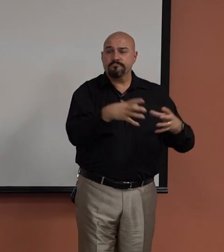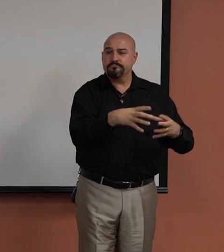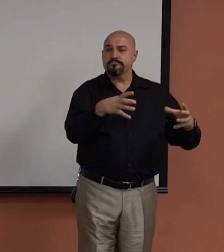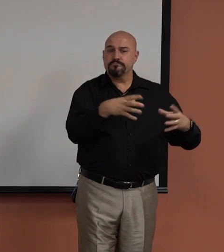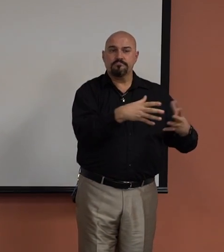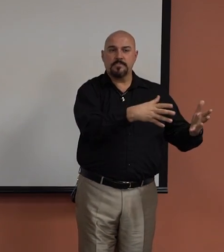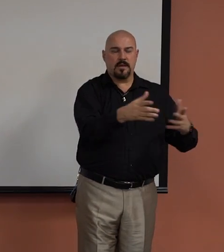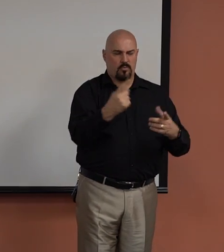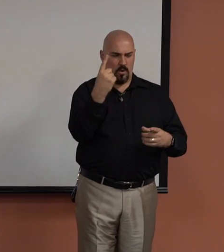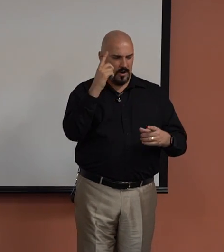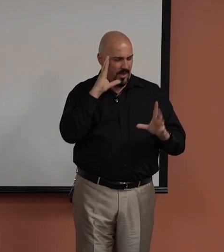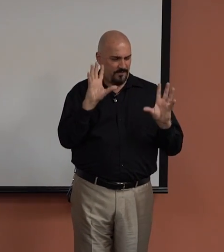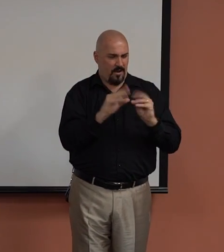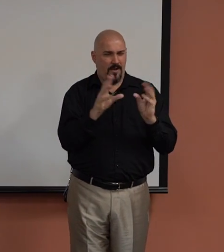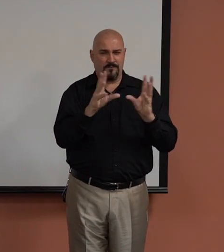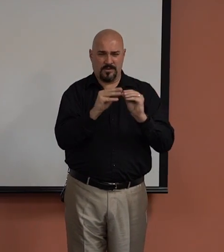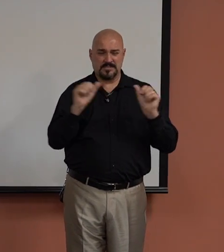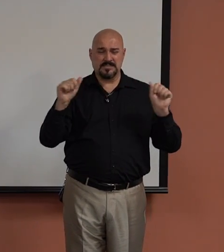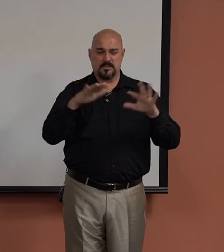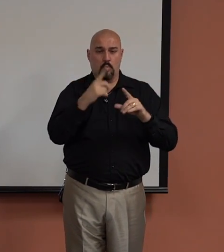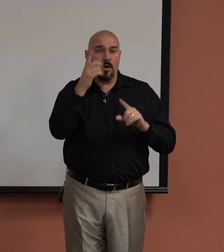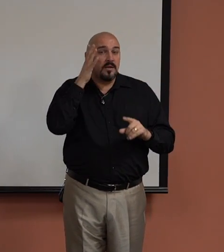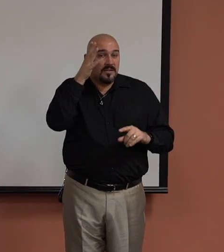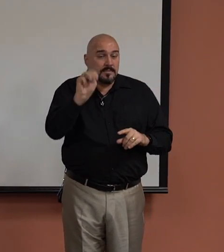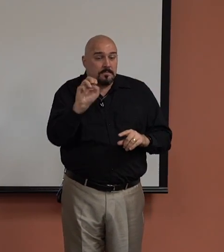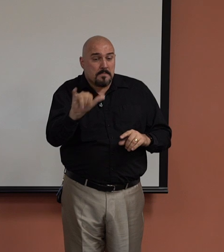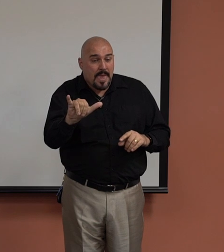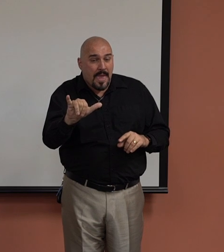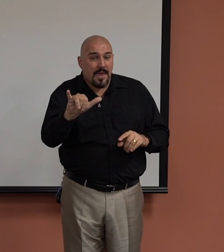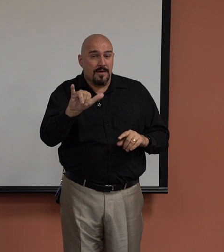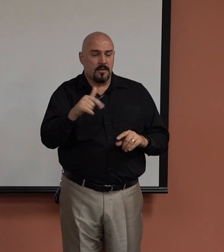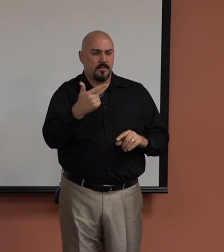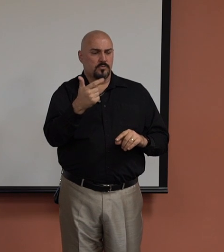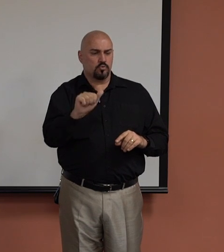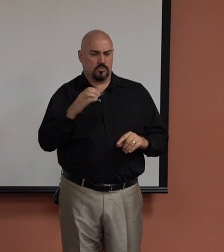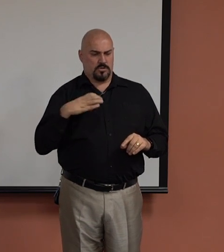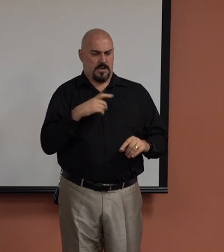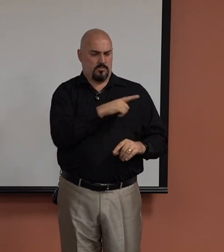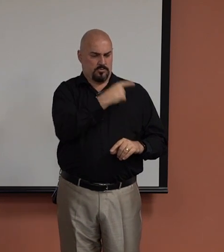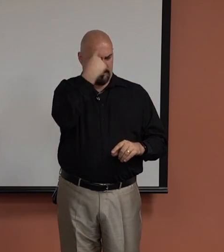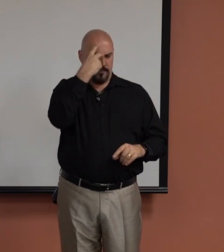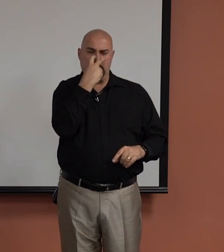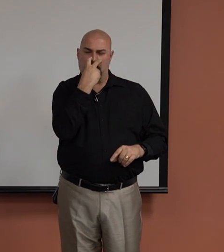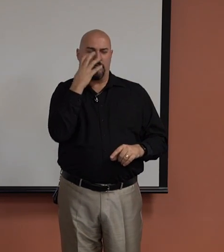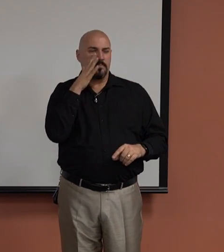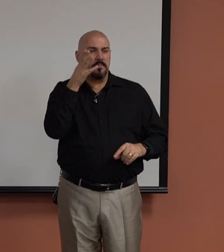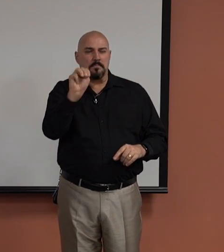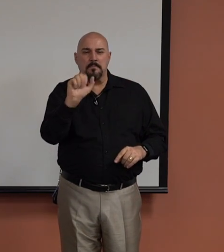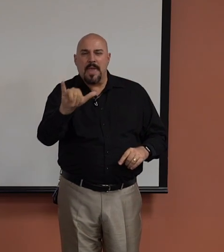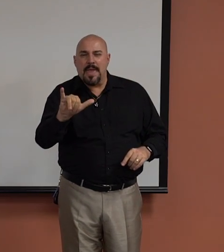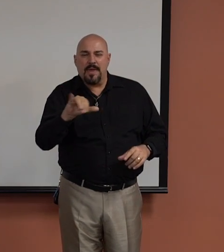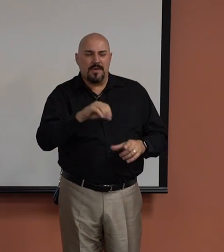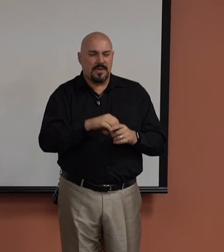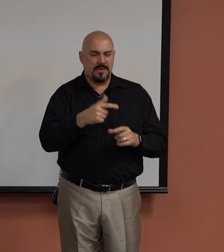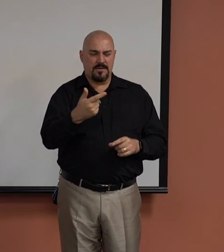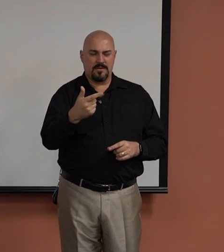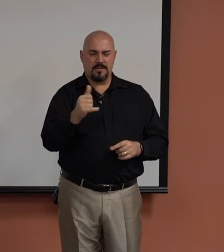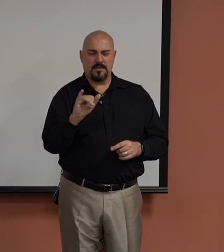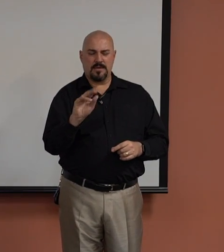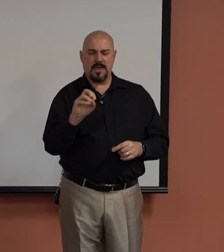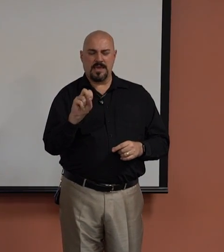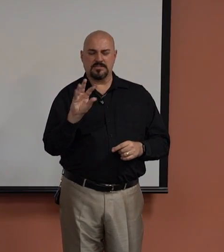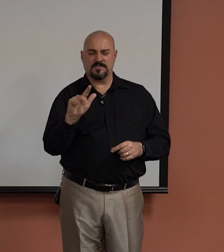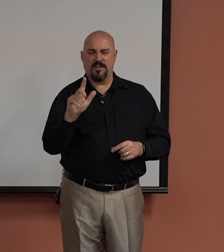coming up in May in Gainesville. So the NFB one will be, I'm not sure, sometime in the fall,